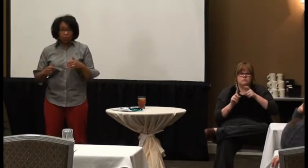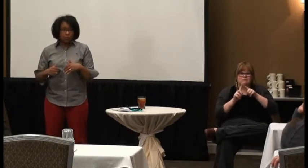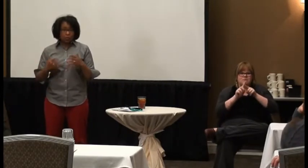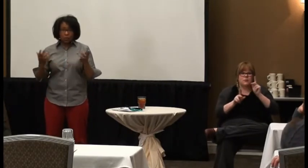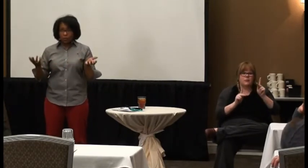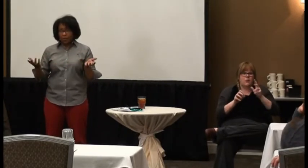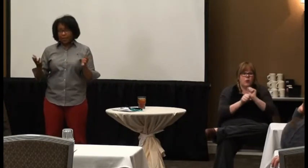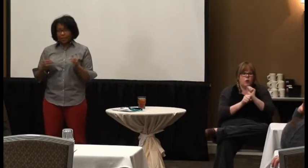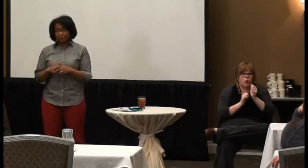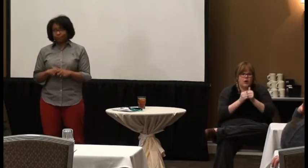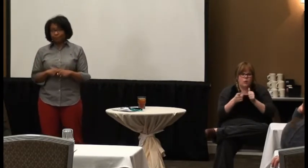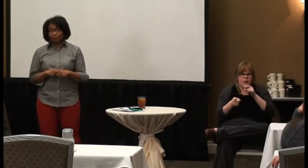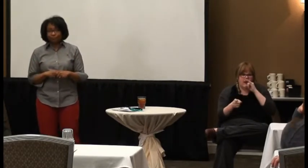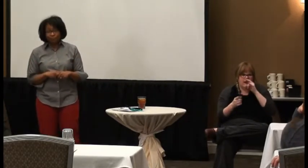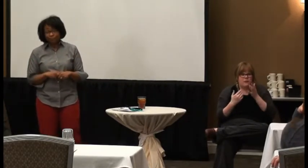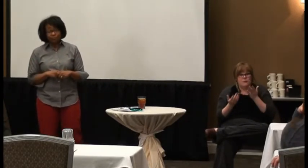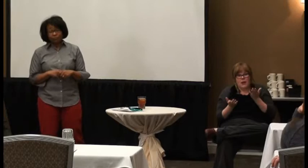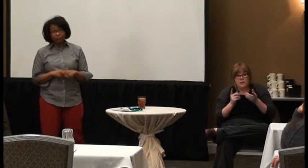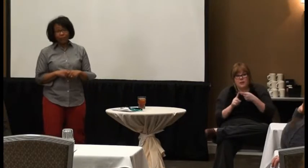school, or